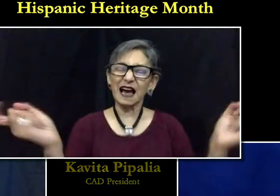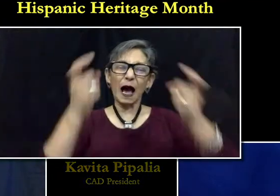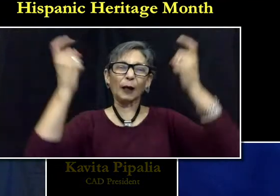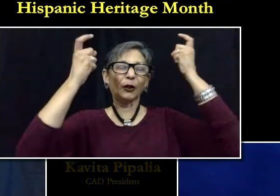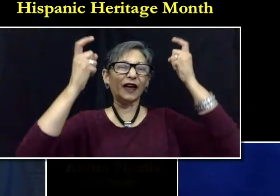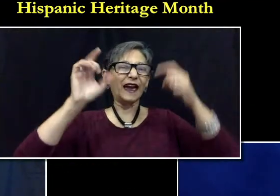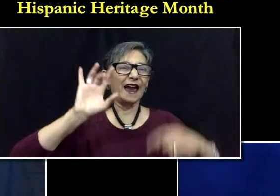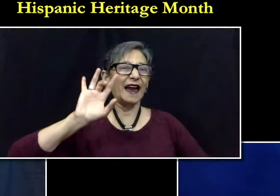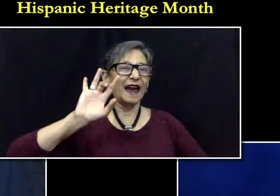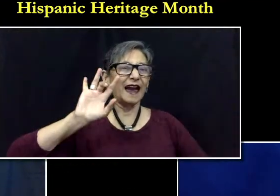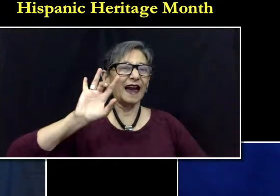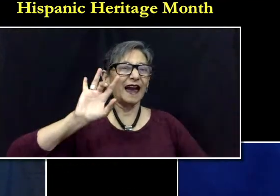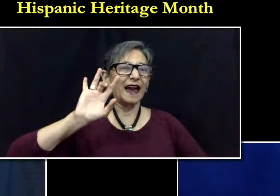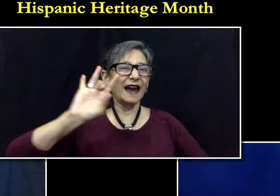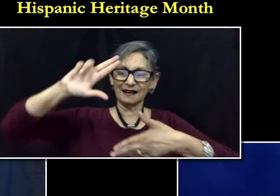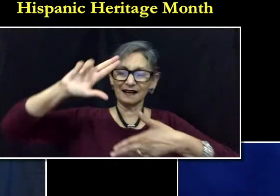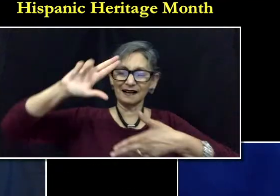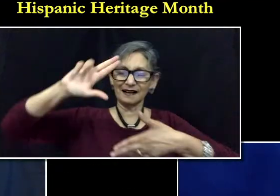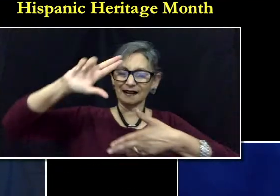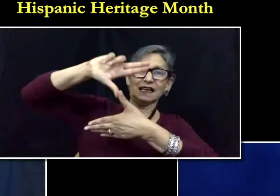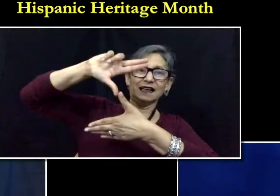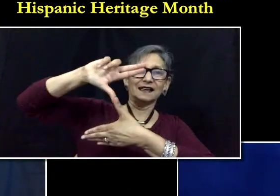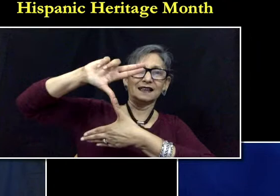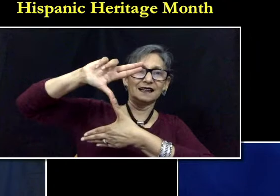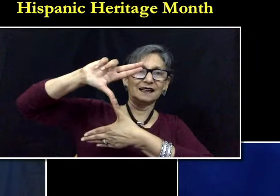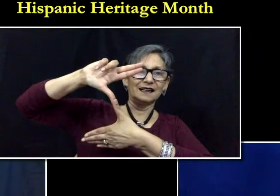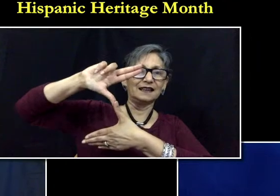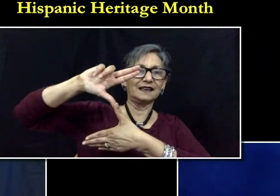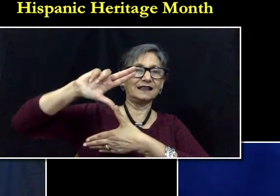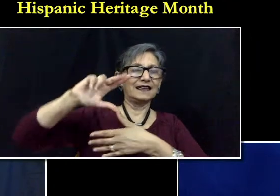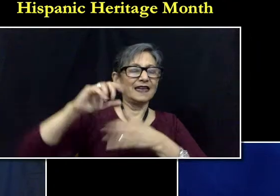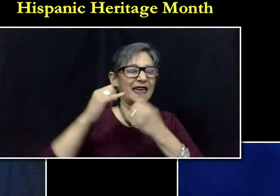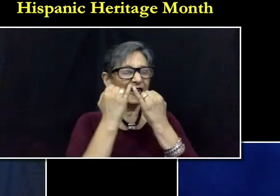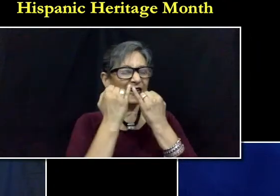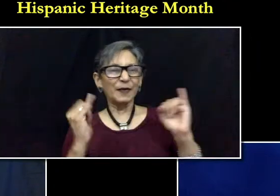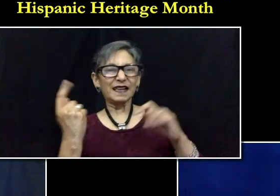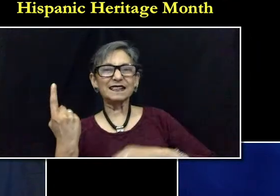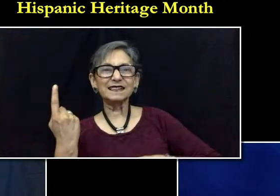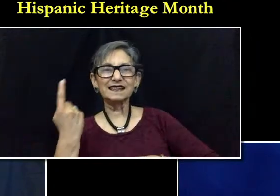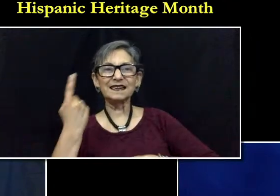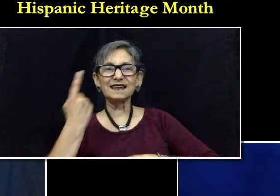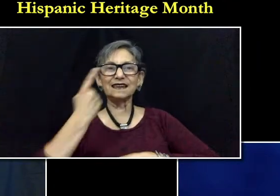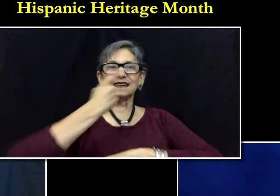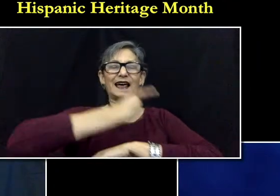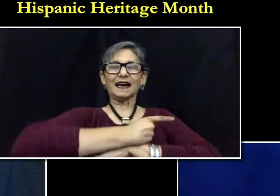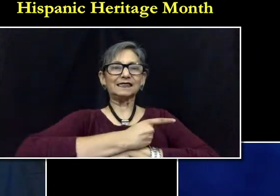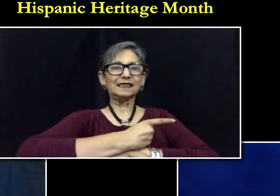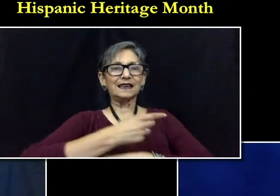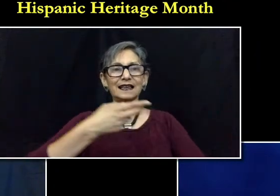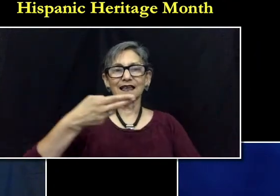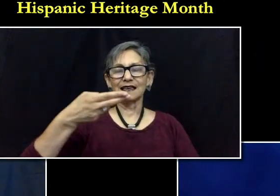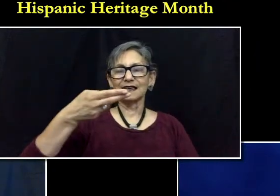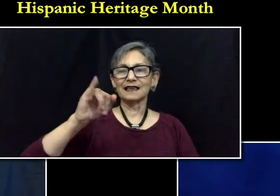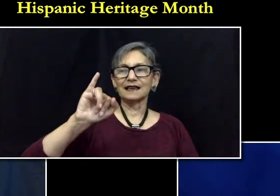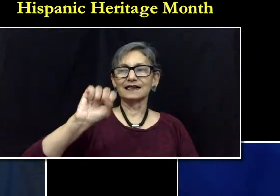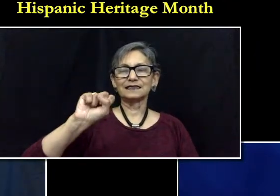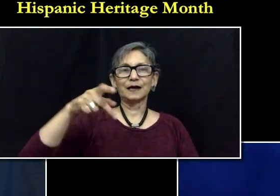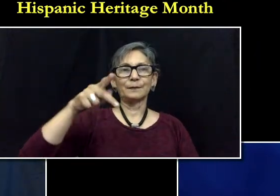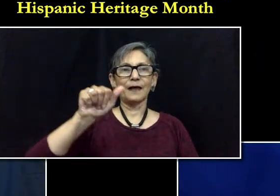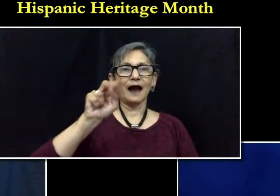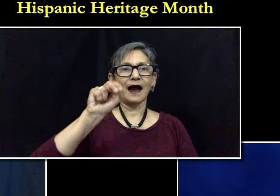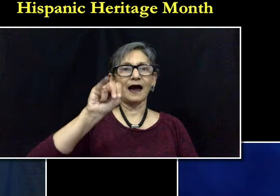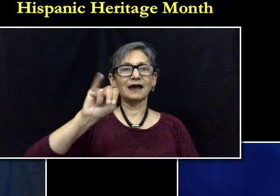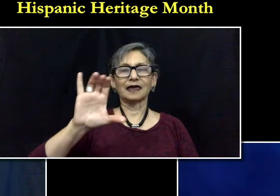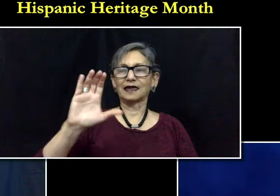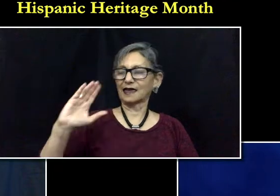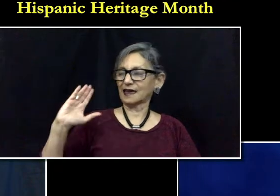tonight. And what our topic is the celebrating the 8 Latin American countries' Independence